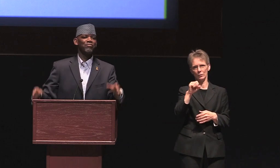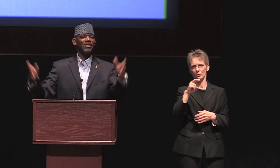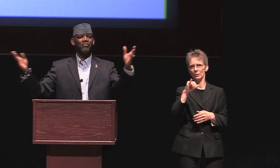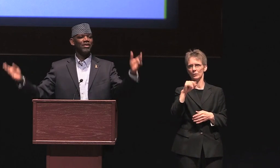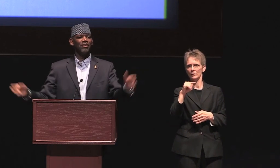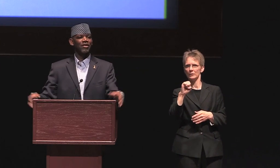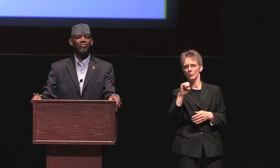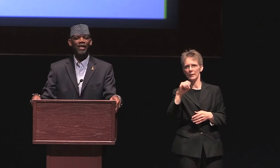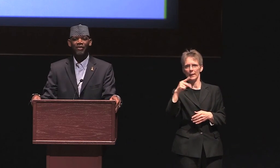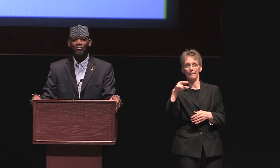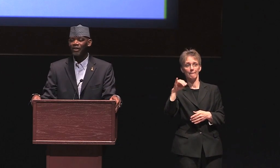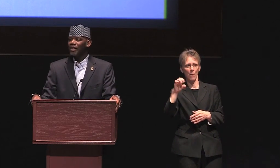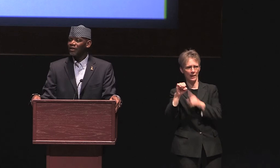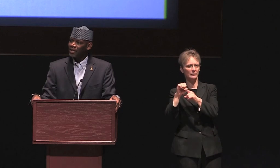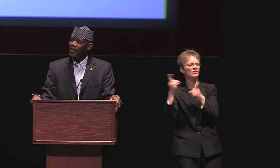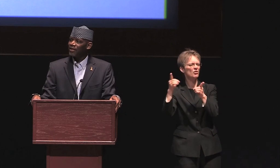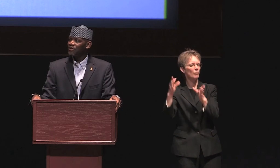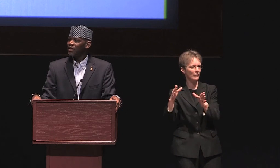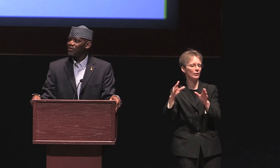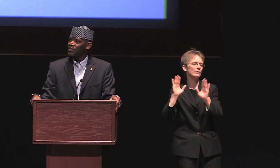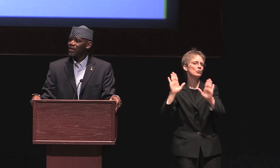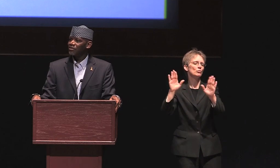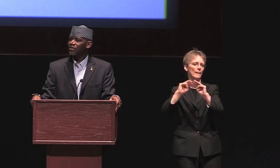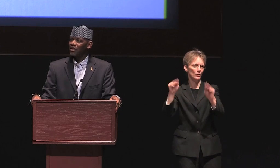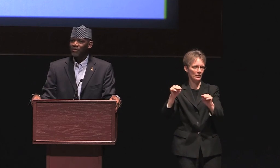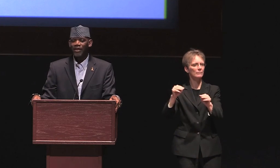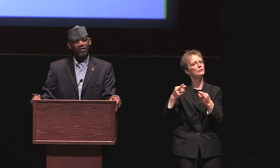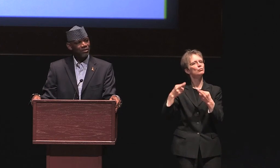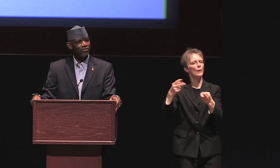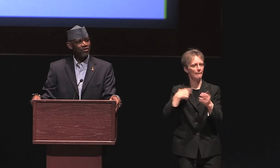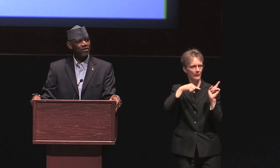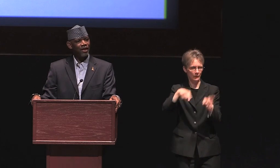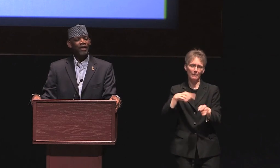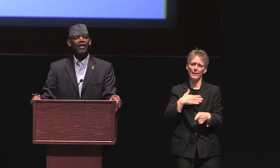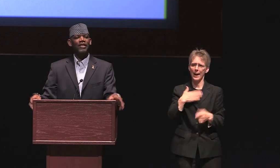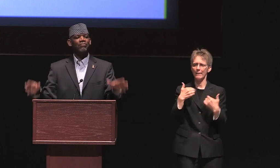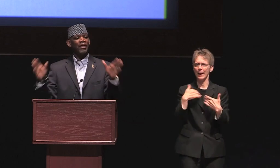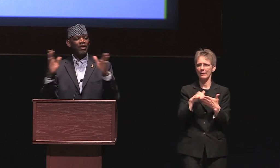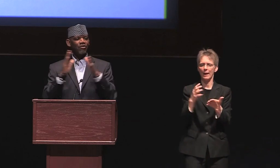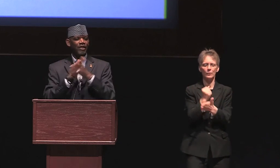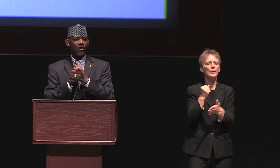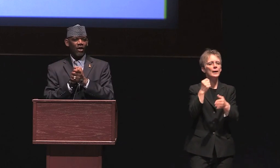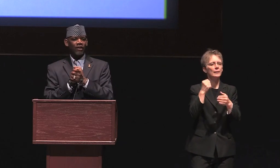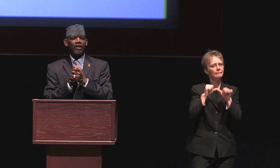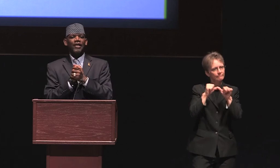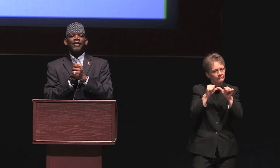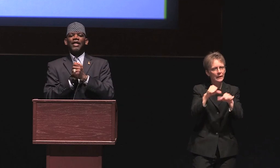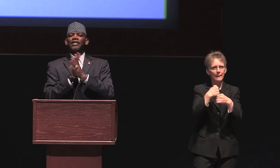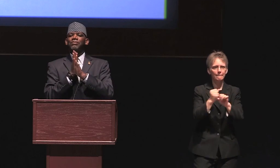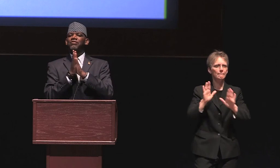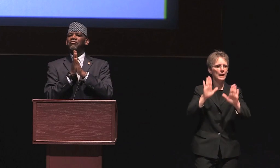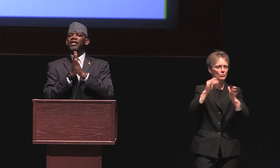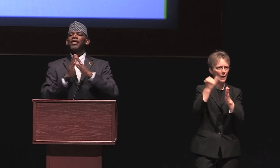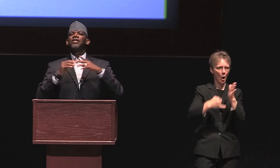who recommended me to come down. And I'm glad I had the chance to come down and speak with you today. Keep making great art.